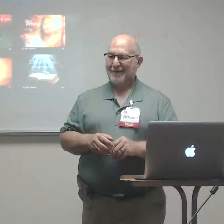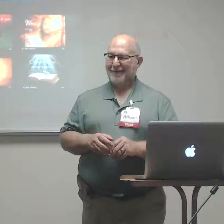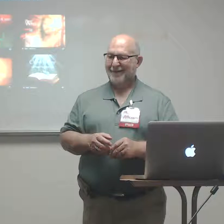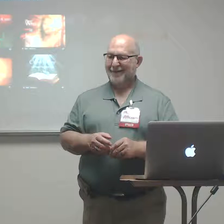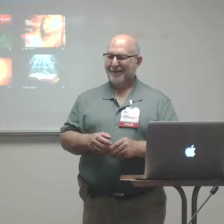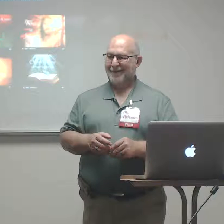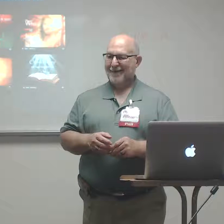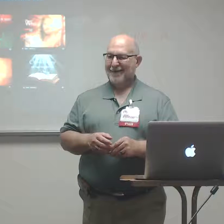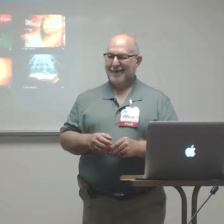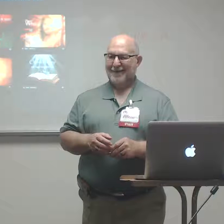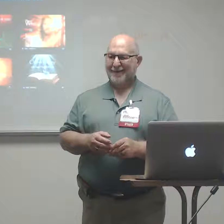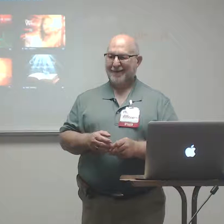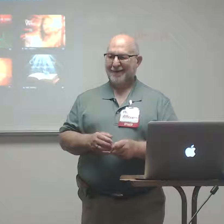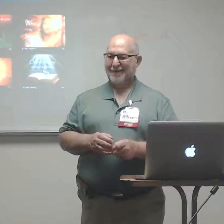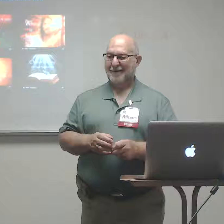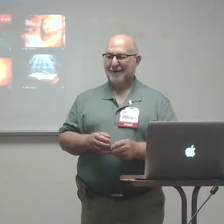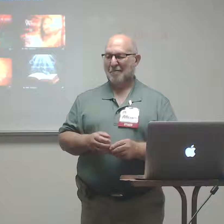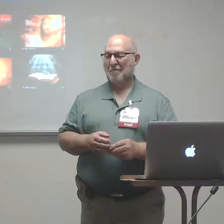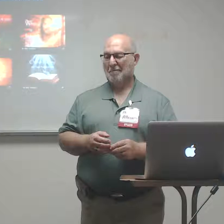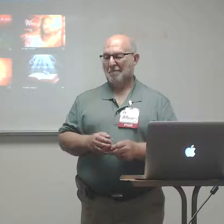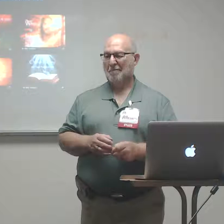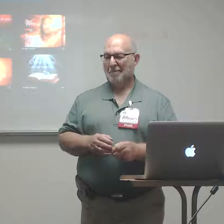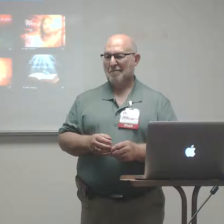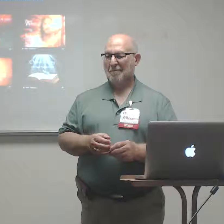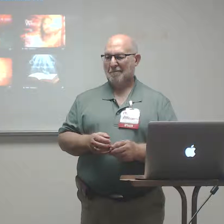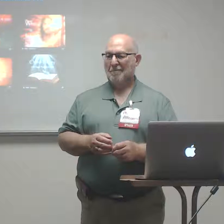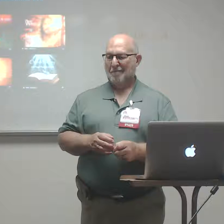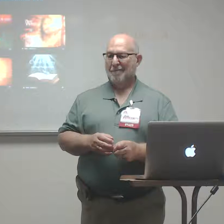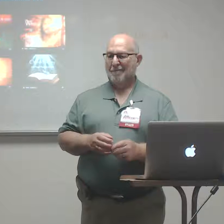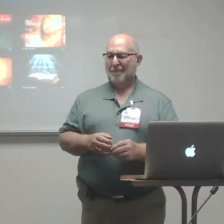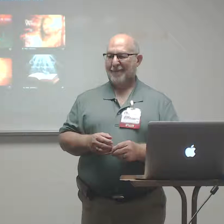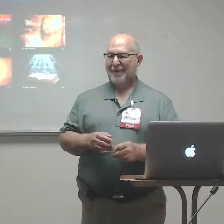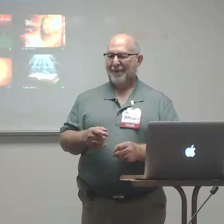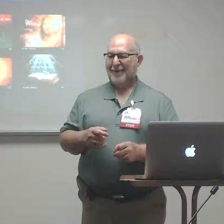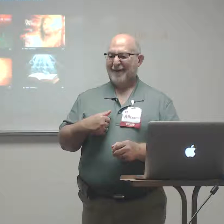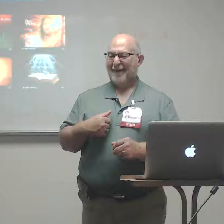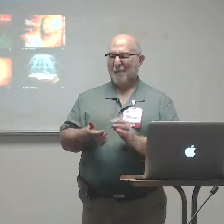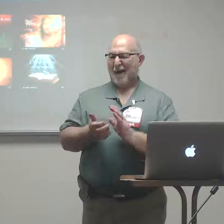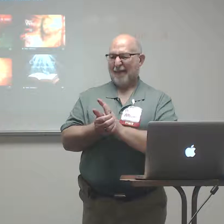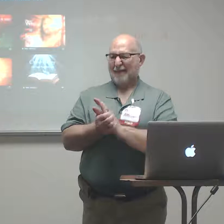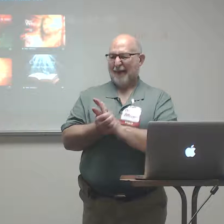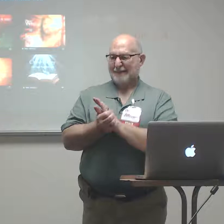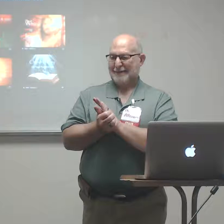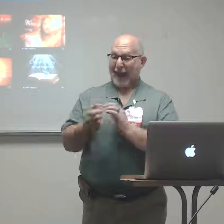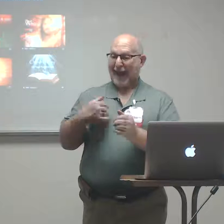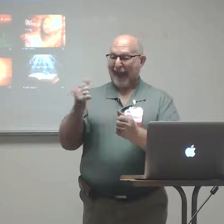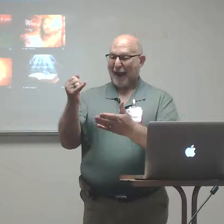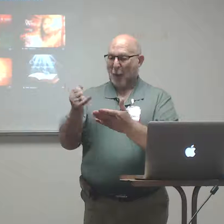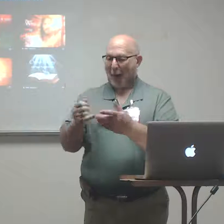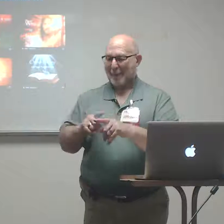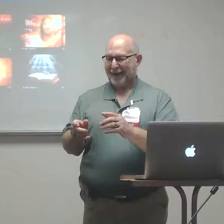able. They looked almost like any of these pictures you might get off the internet. You know, but somebody's going to look at it and understand what it